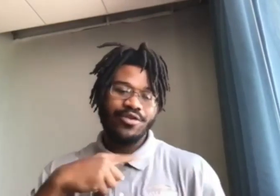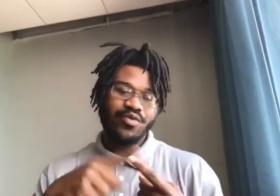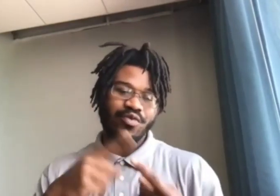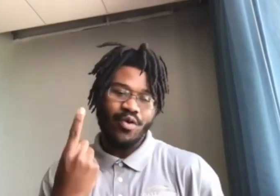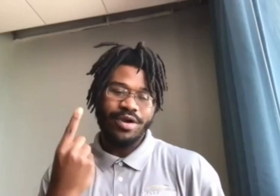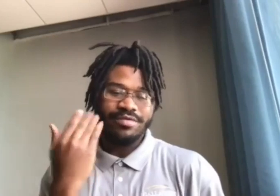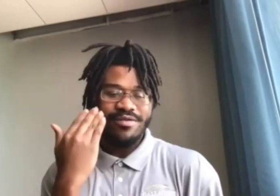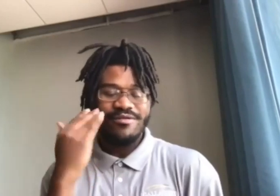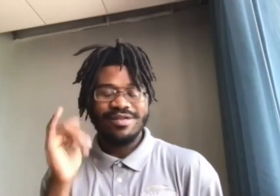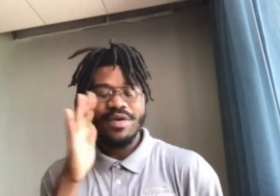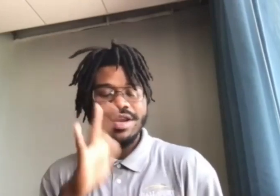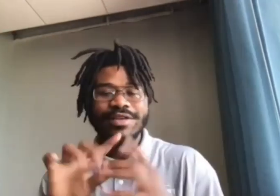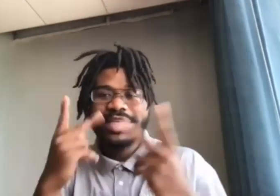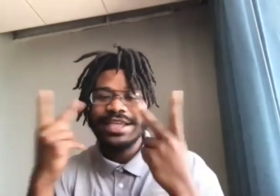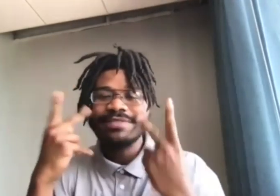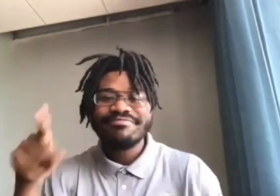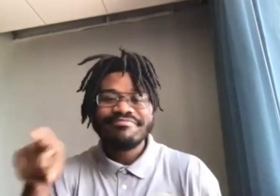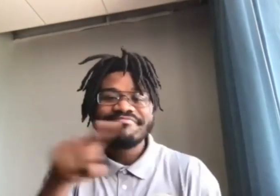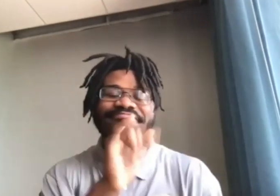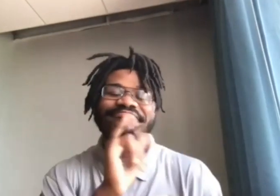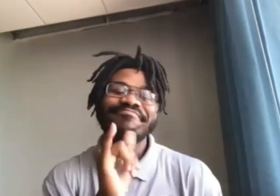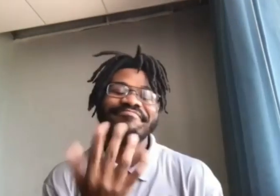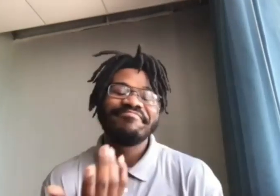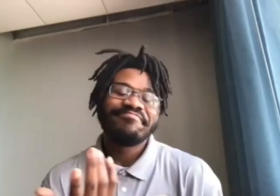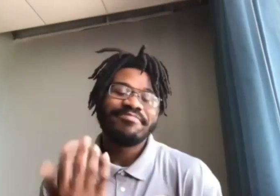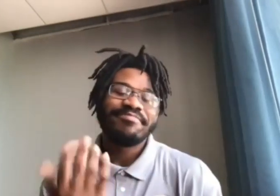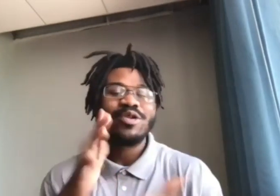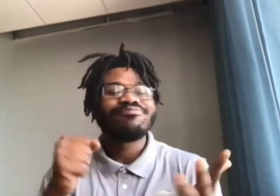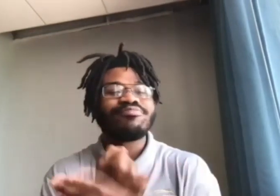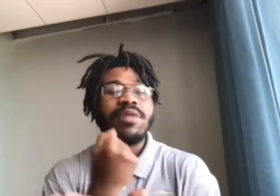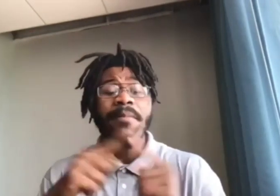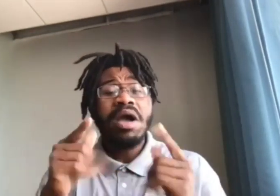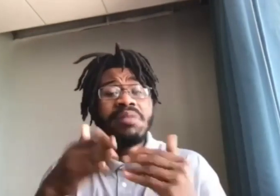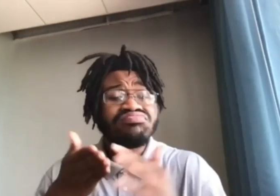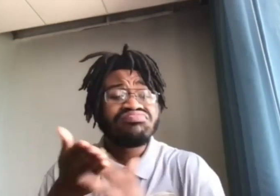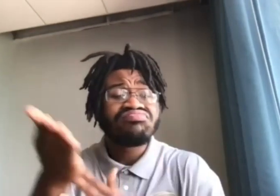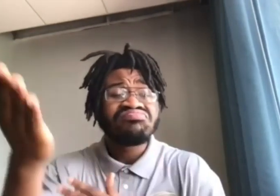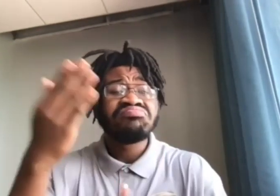could understand that we could possibly become teachers in the future as well.